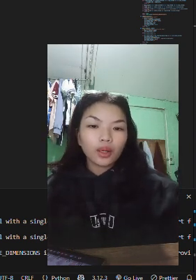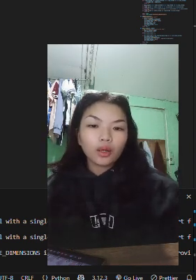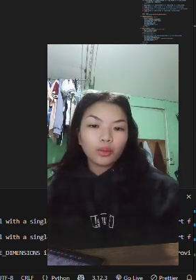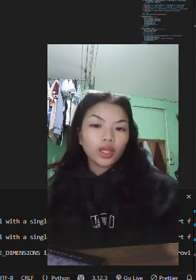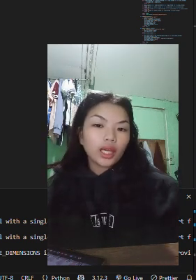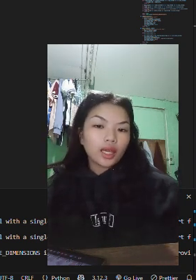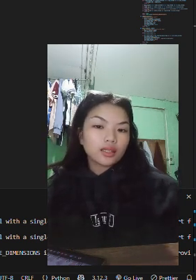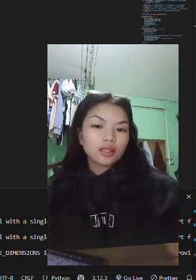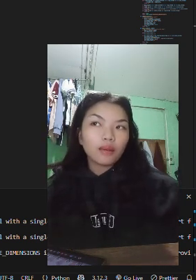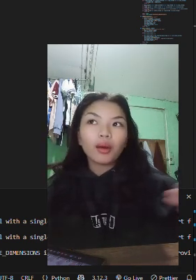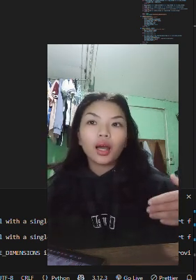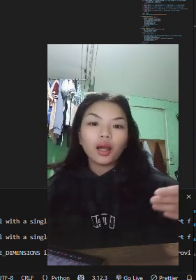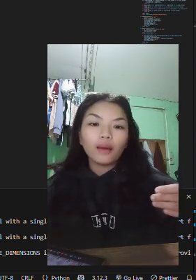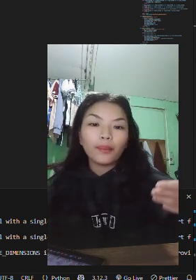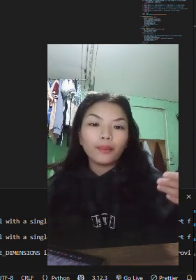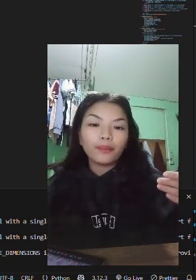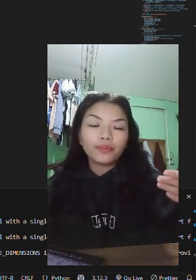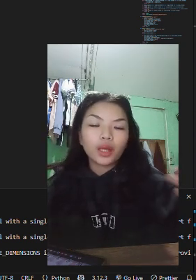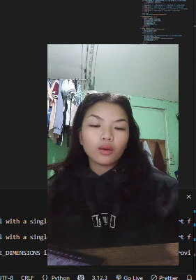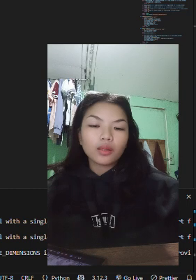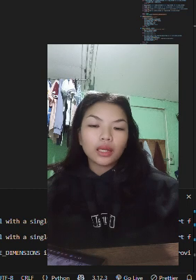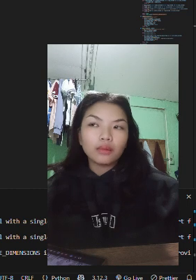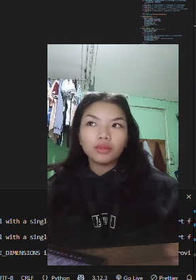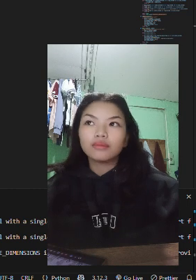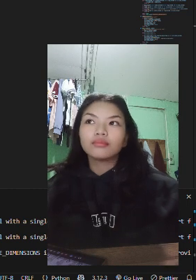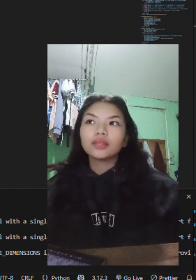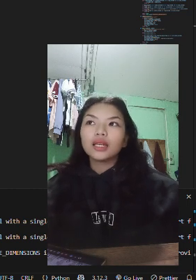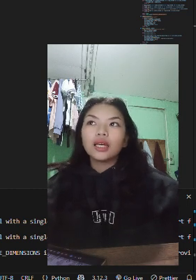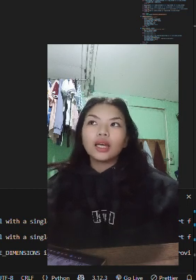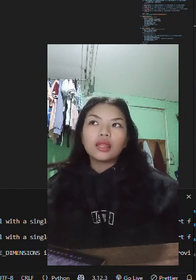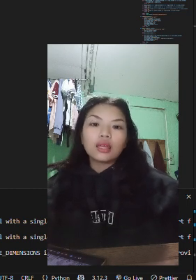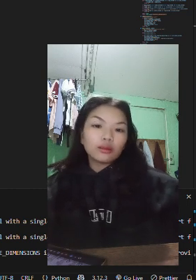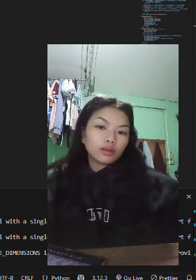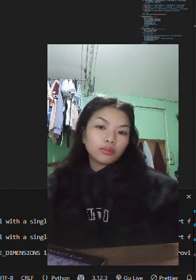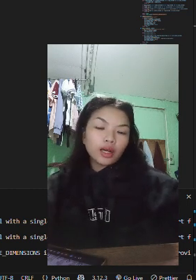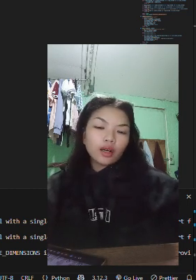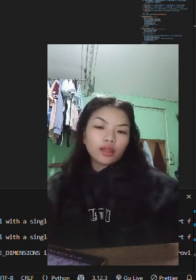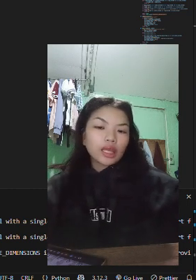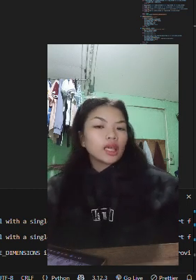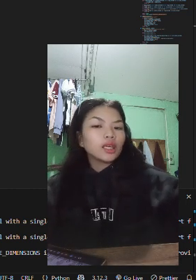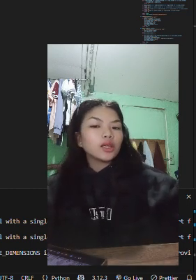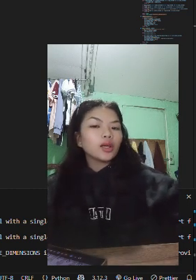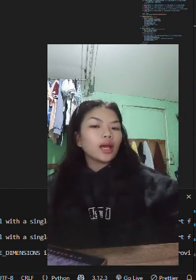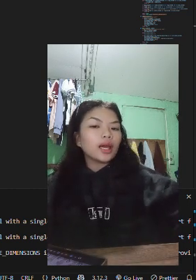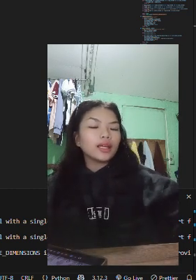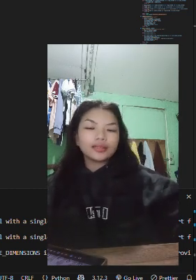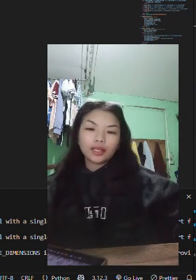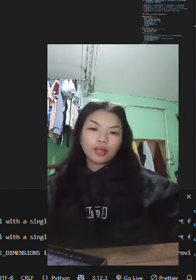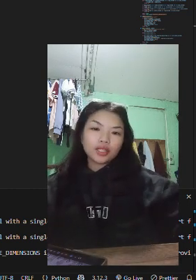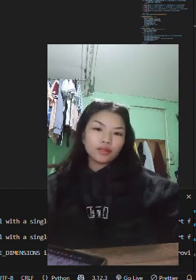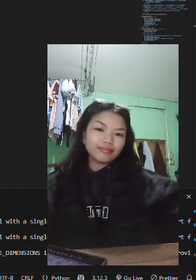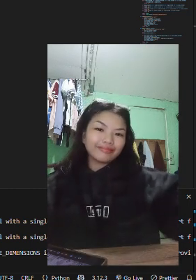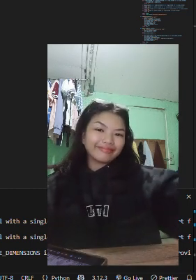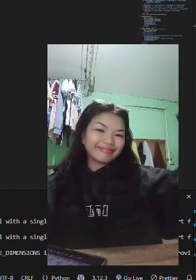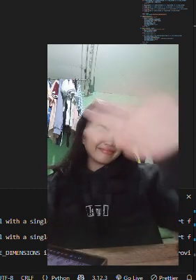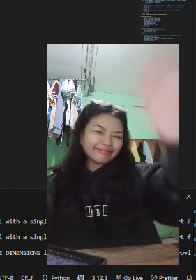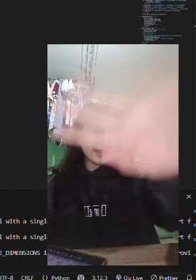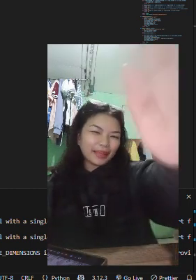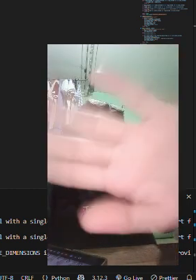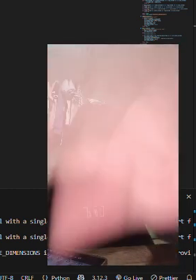ilang pag-communicate sa mga tao sa palibot. And that would be all. Thank you and God bless.